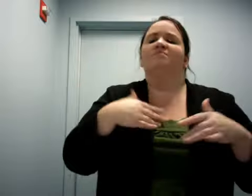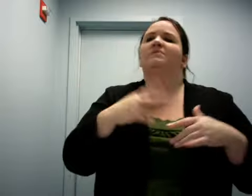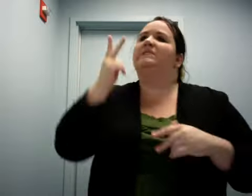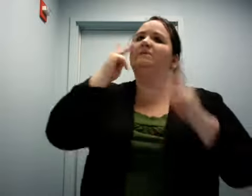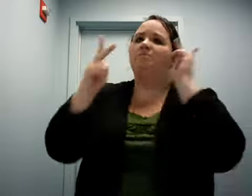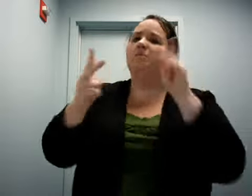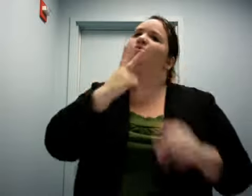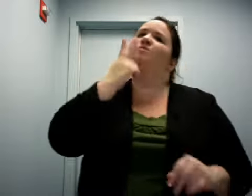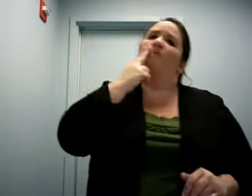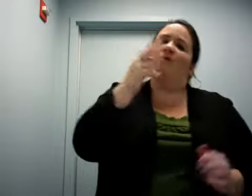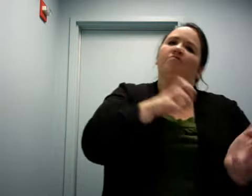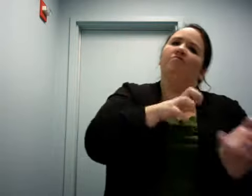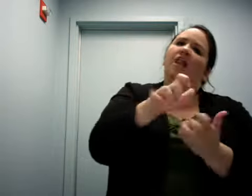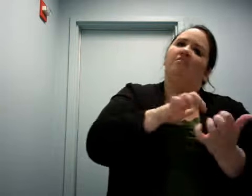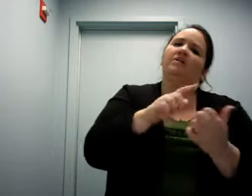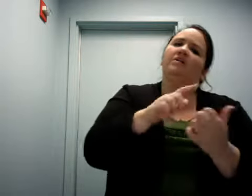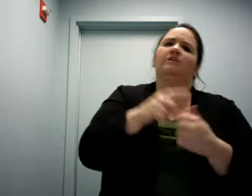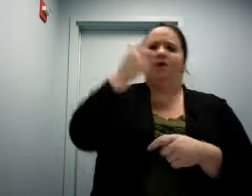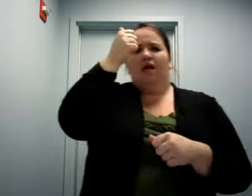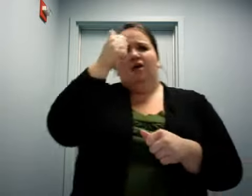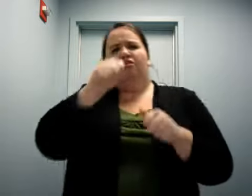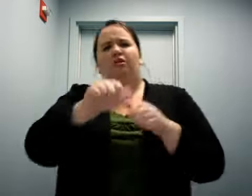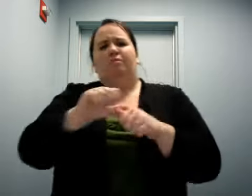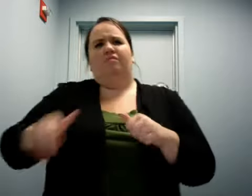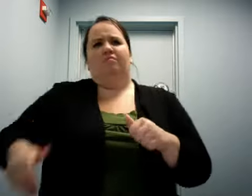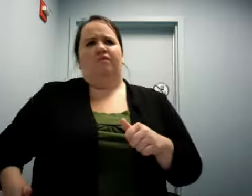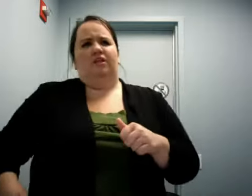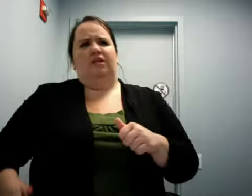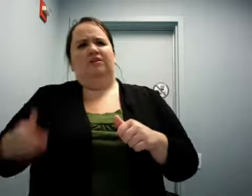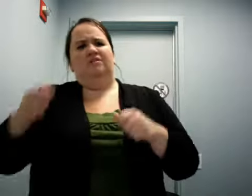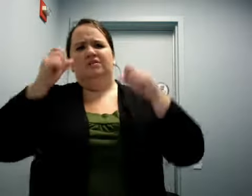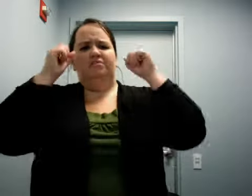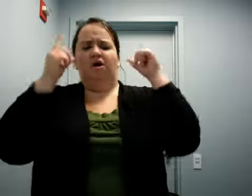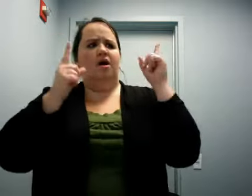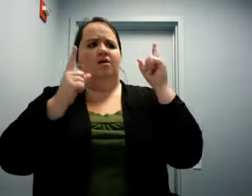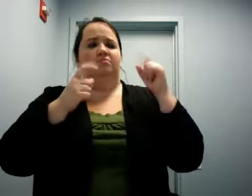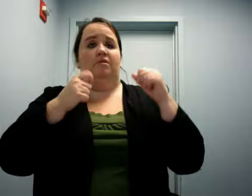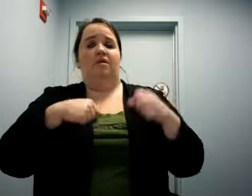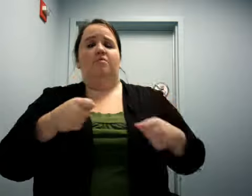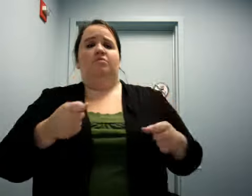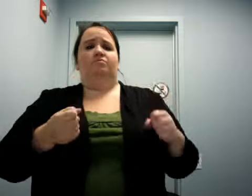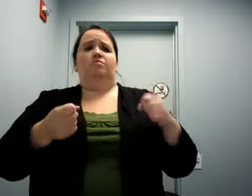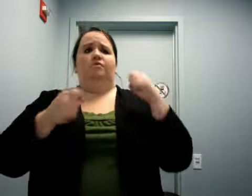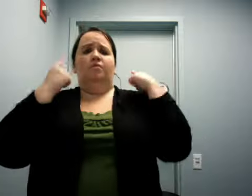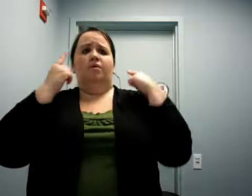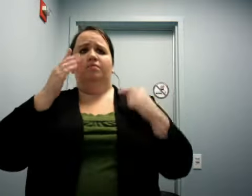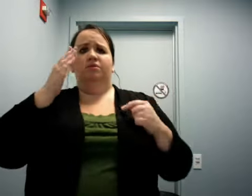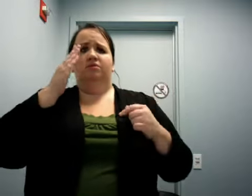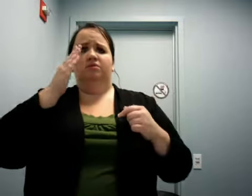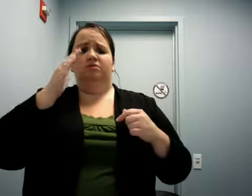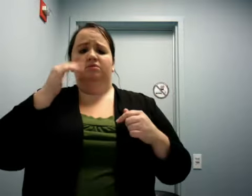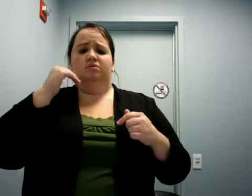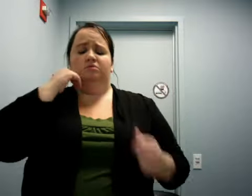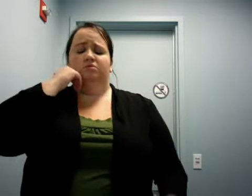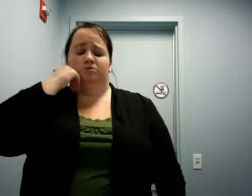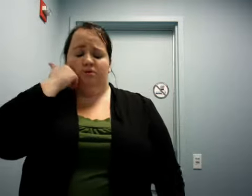I remember first feeling slight surprise, and then I was overwhelmed with shame. I realized that I